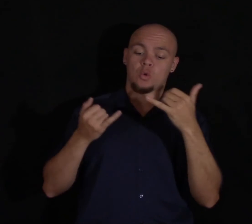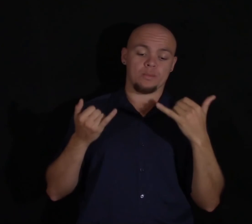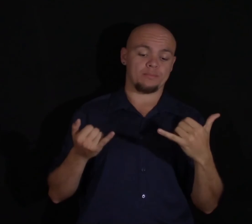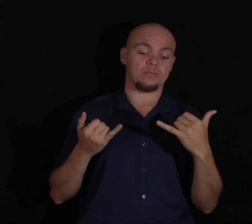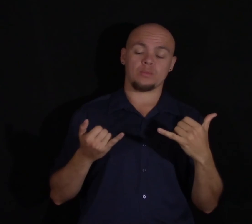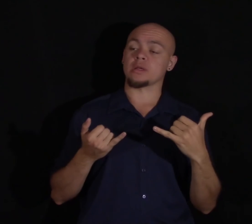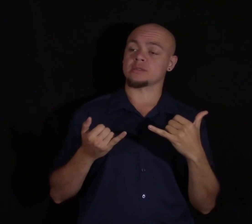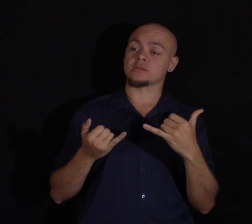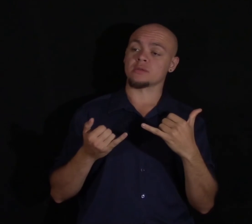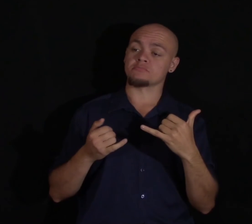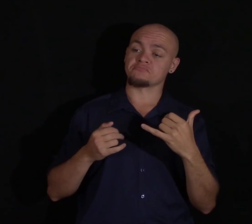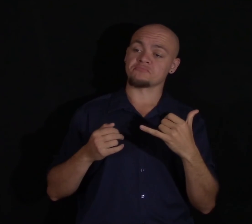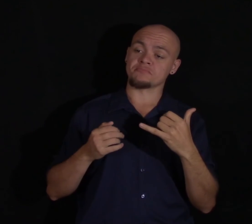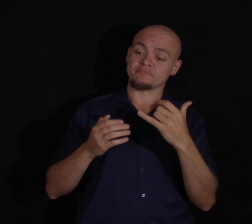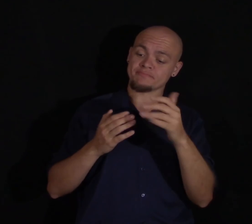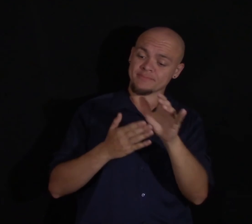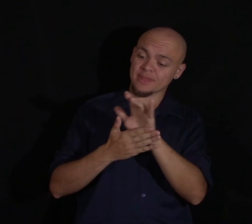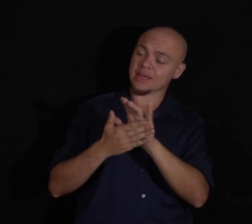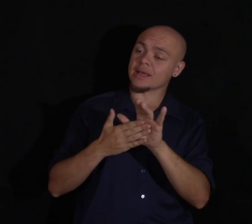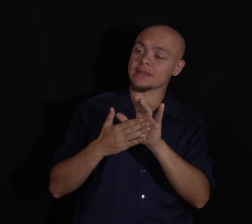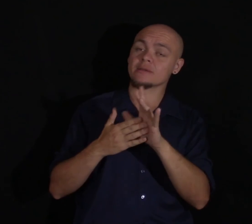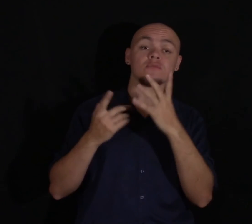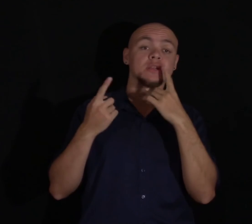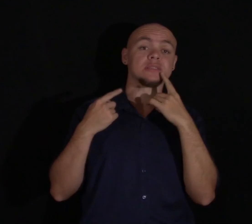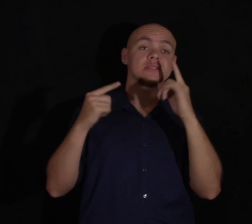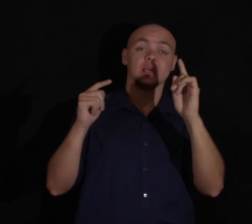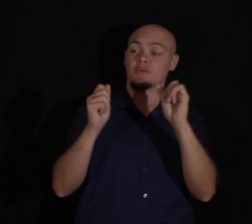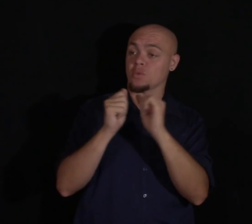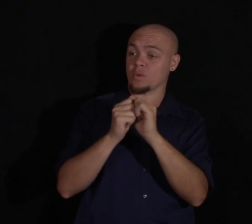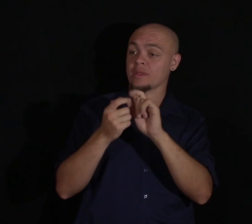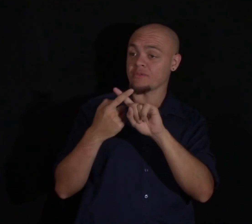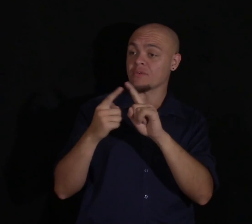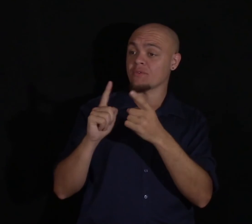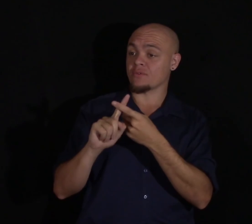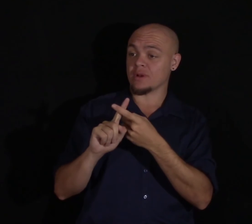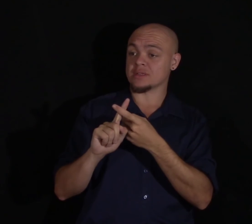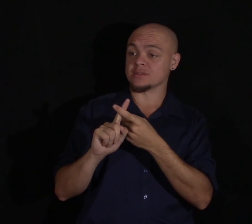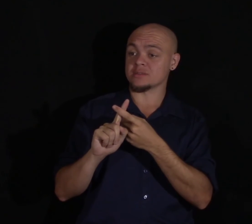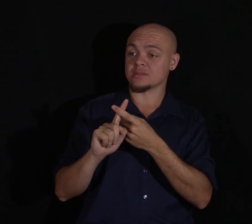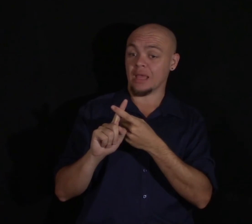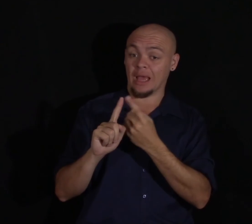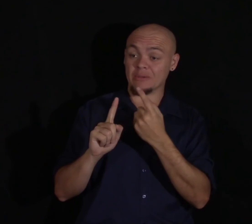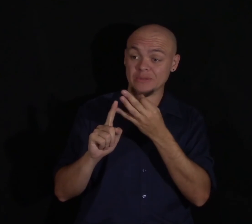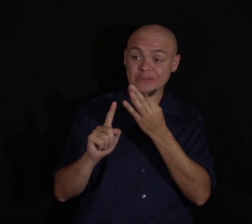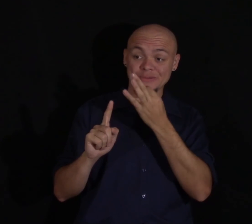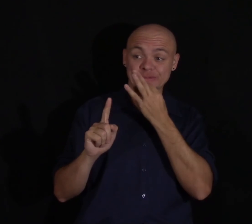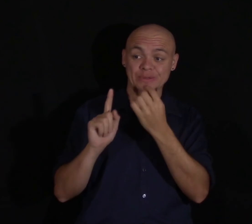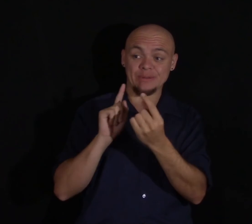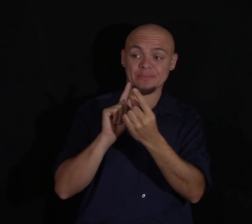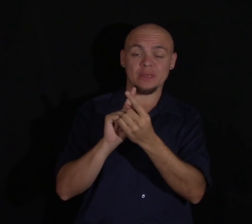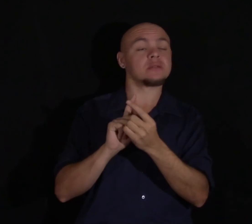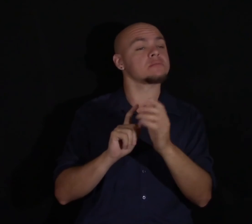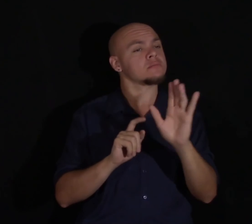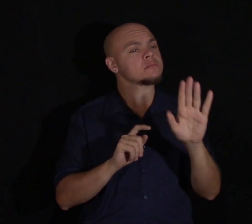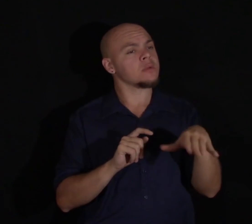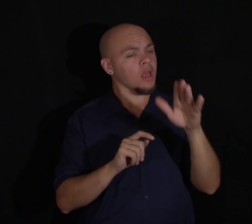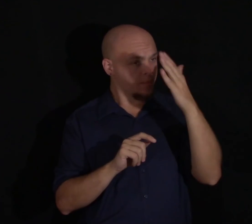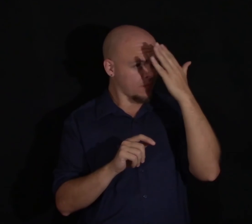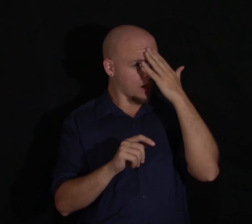of success with those friends whom I am on the point of meeting. May I know the names and residence